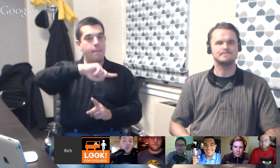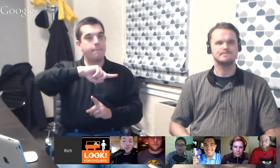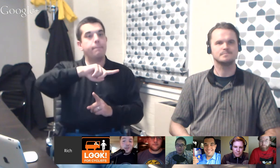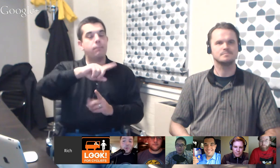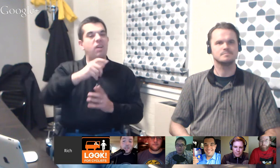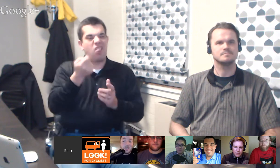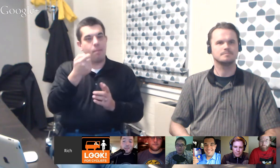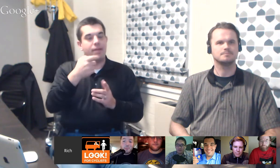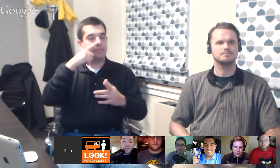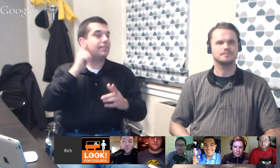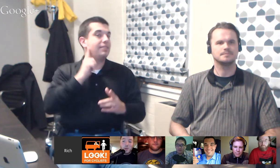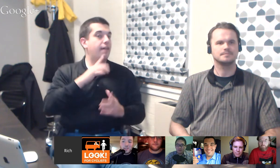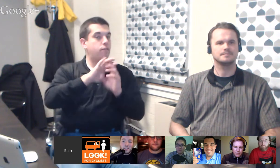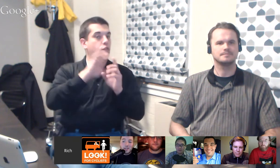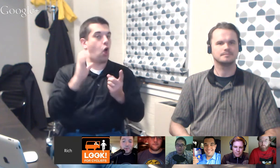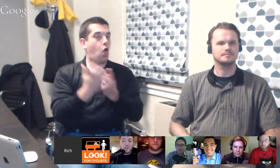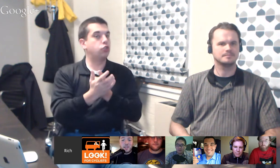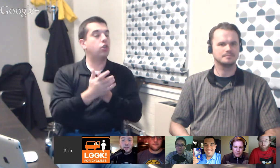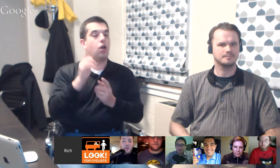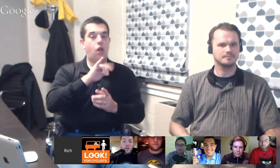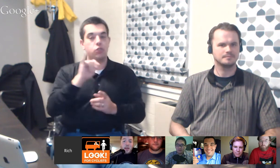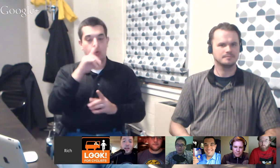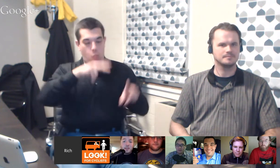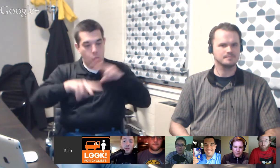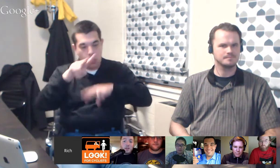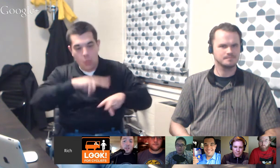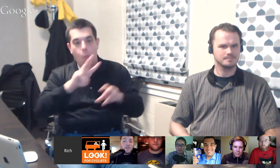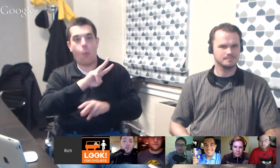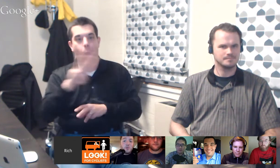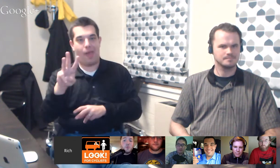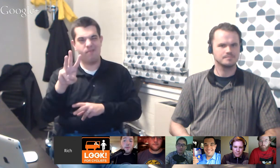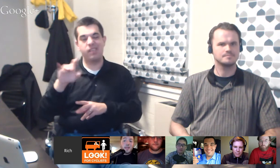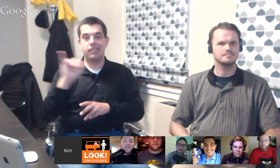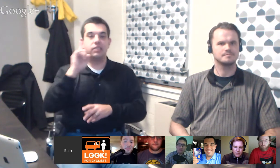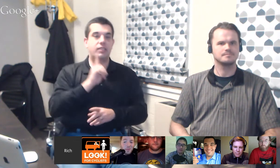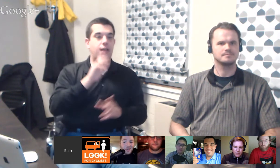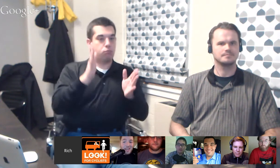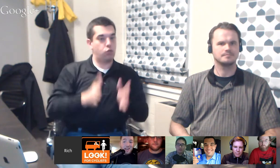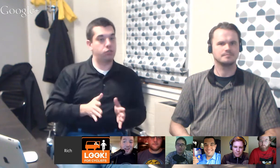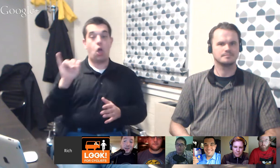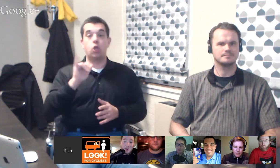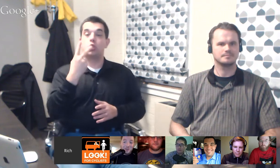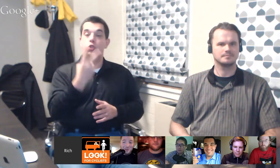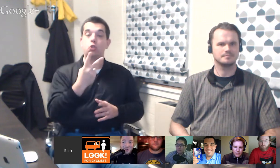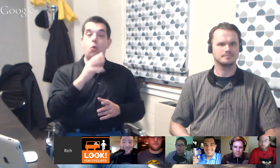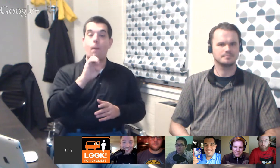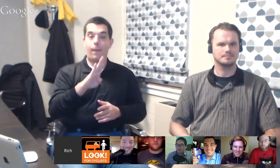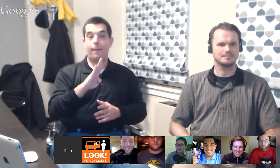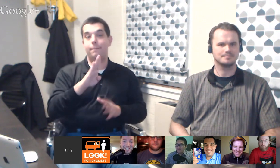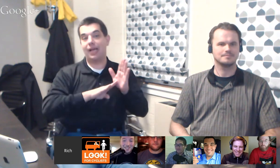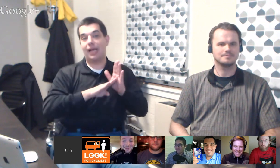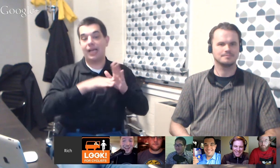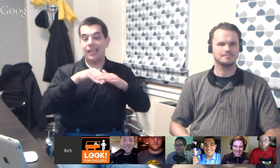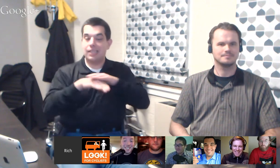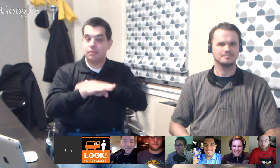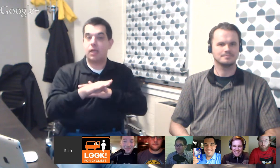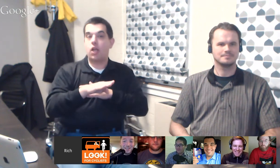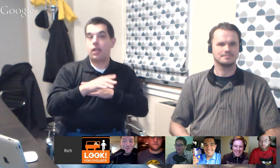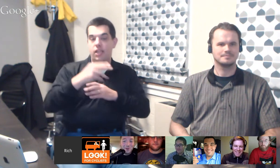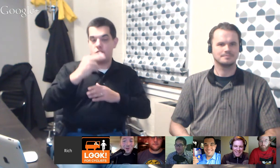deaf culture and what it's like to browse the web as a deaf person. And we also have two web accessibility nerds joining us to give us some